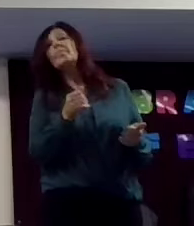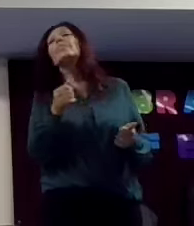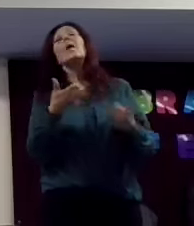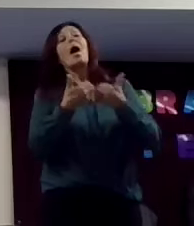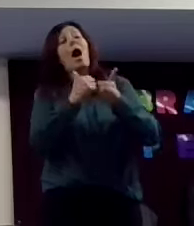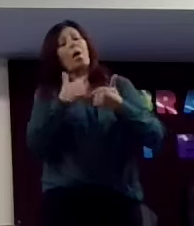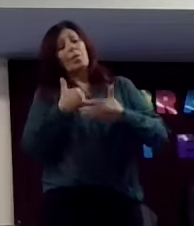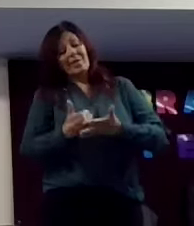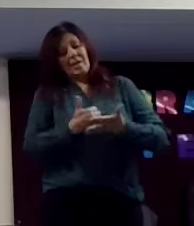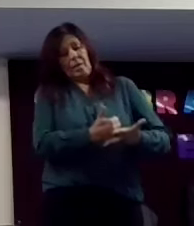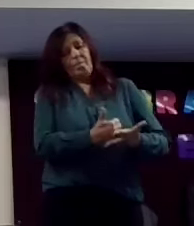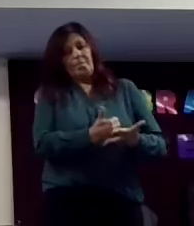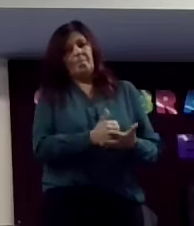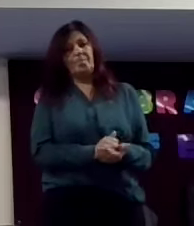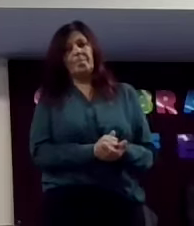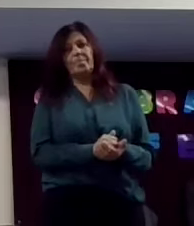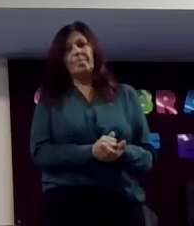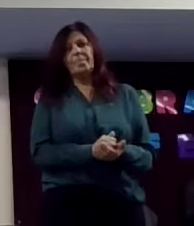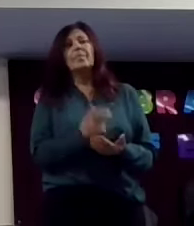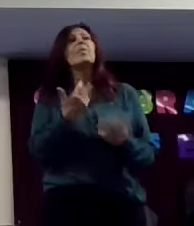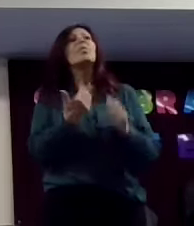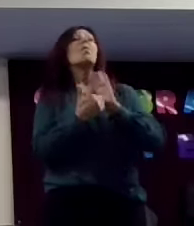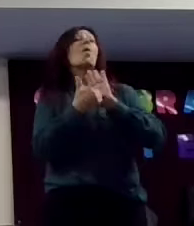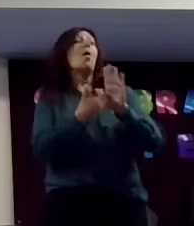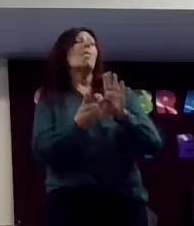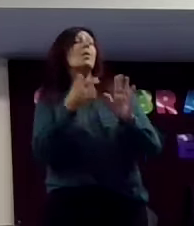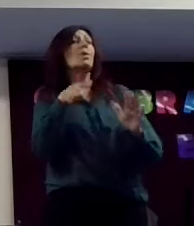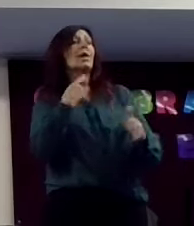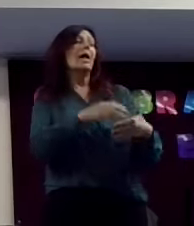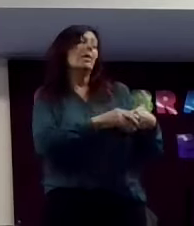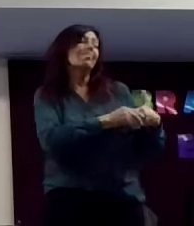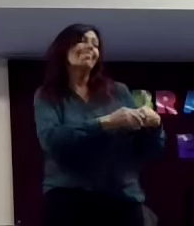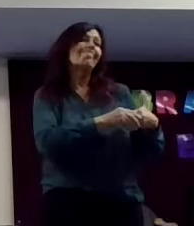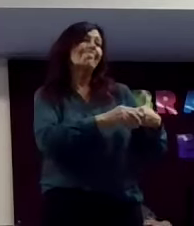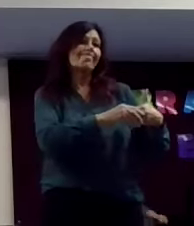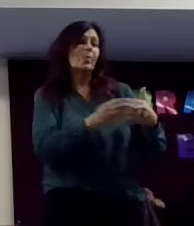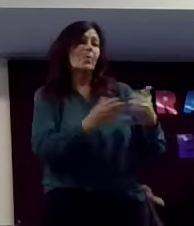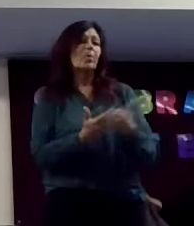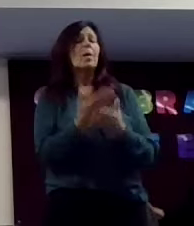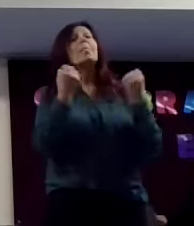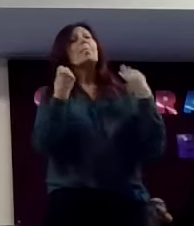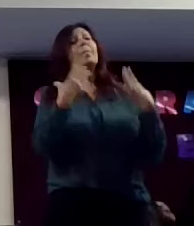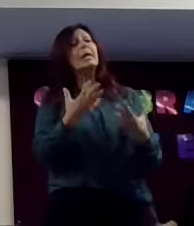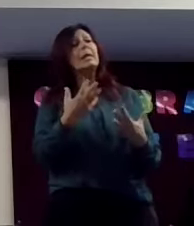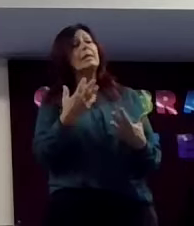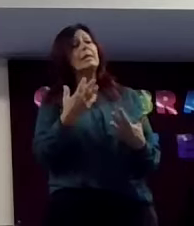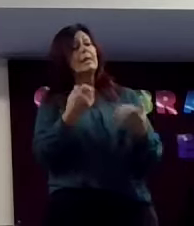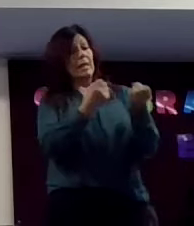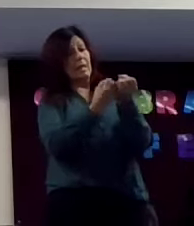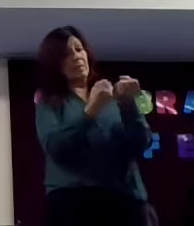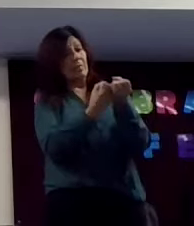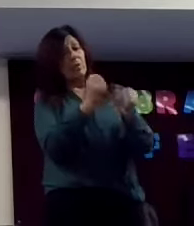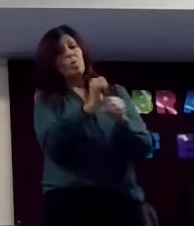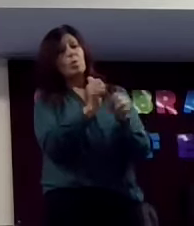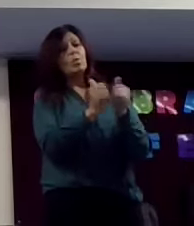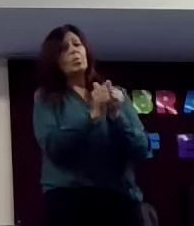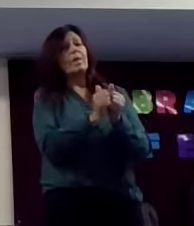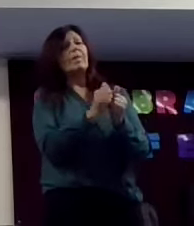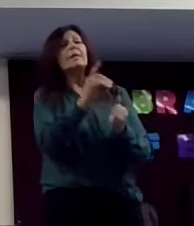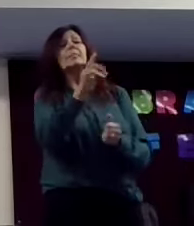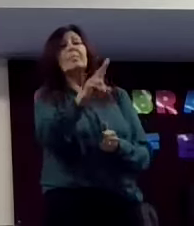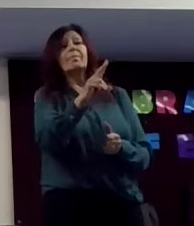and how we can help them. We really, in a lot of ways, we kind of hold their hands. Many of the victim witness advocates work with victims of